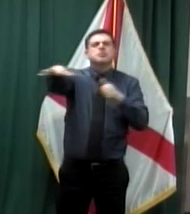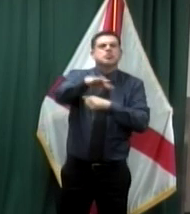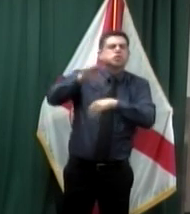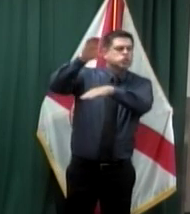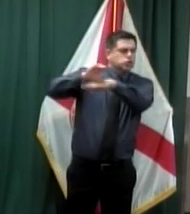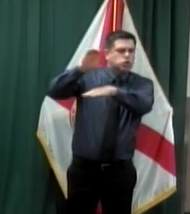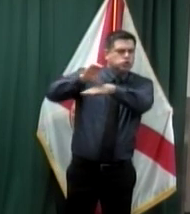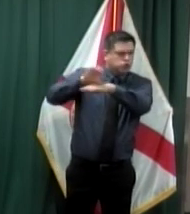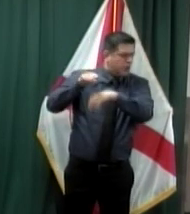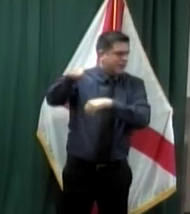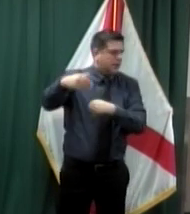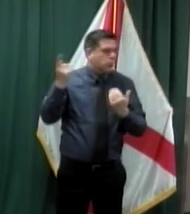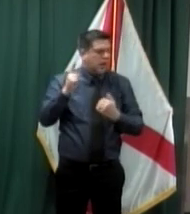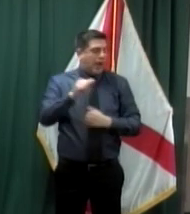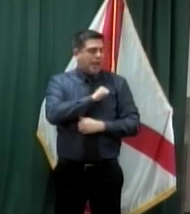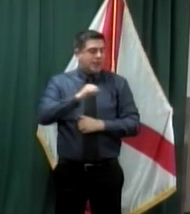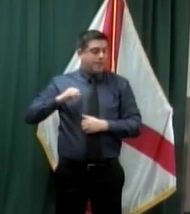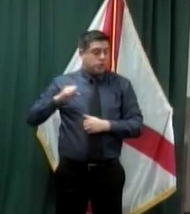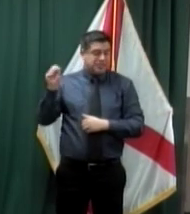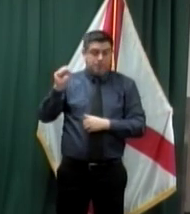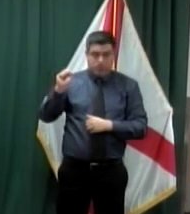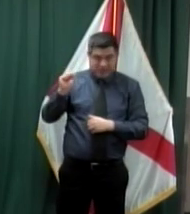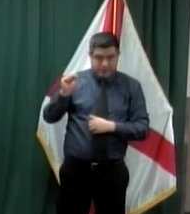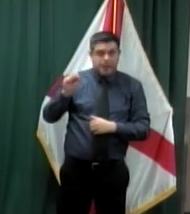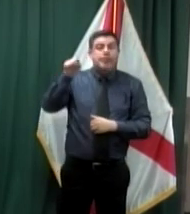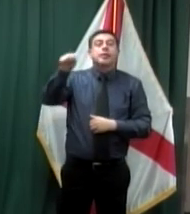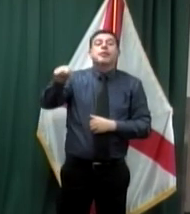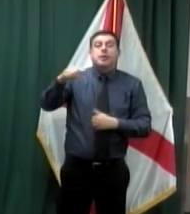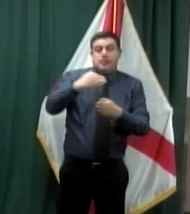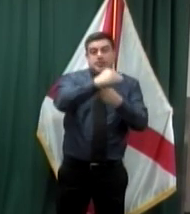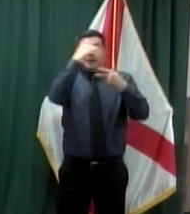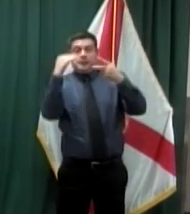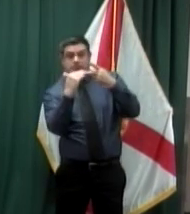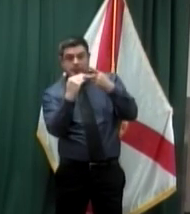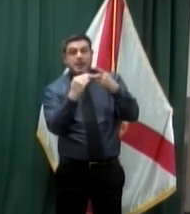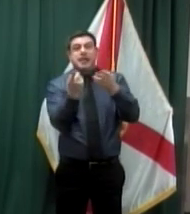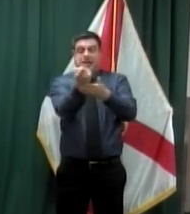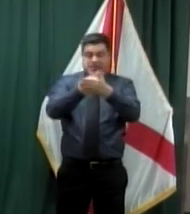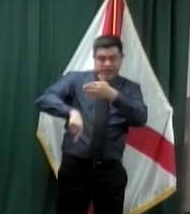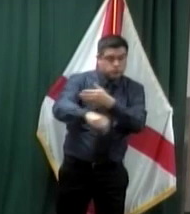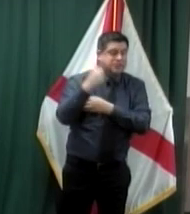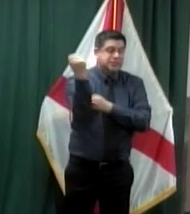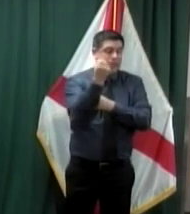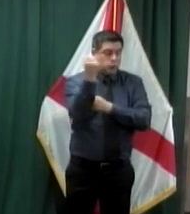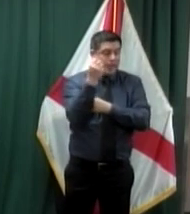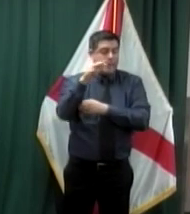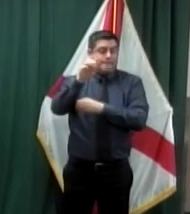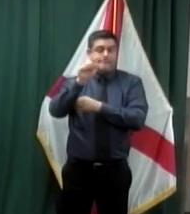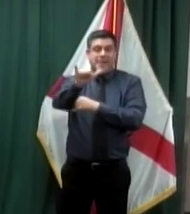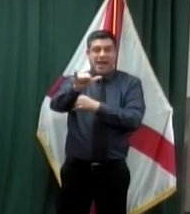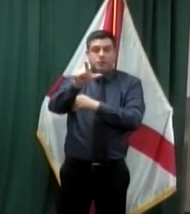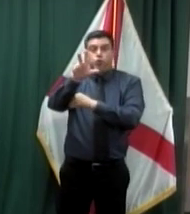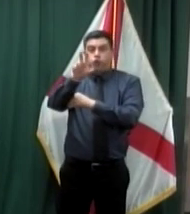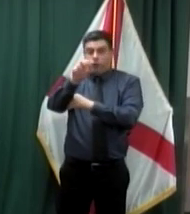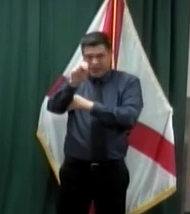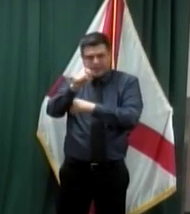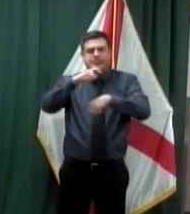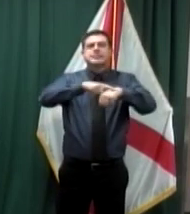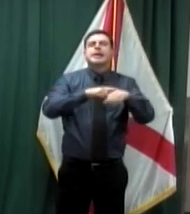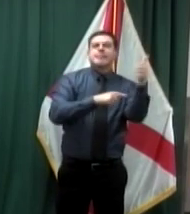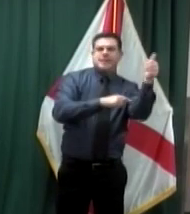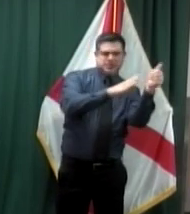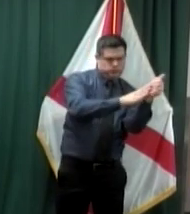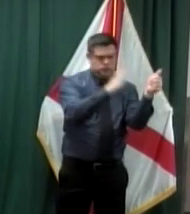Saturday will be at the Iglesia Cristiano, which is on Dog Track Road in Longwood, again from 10 to 2. This